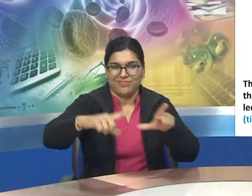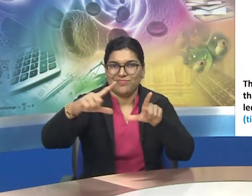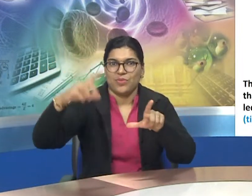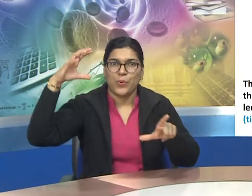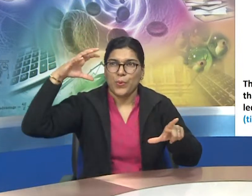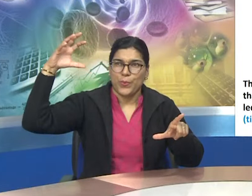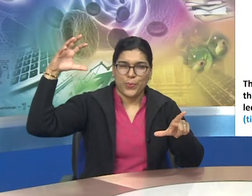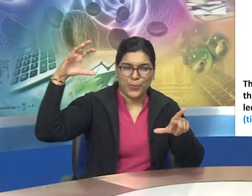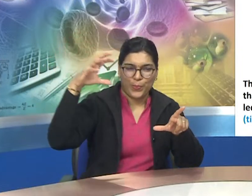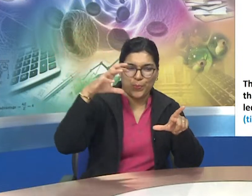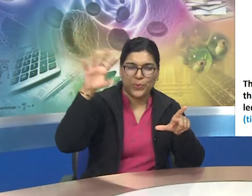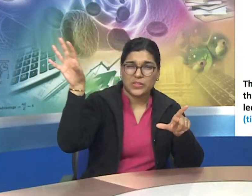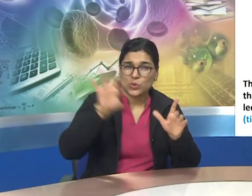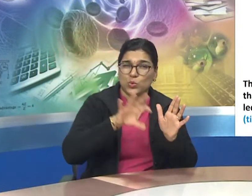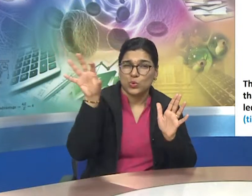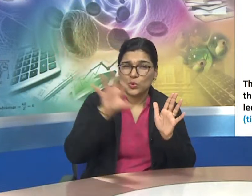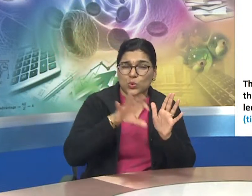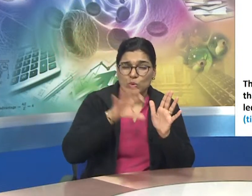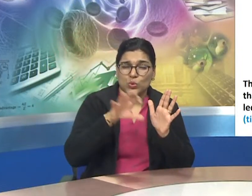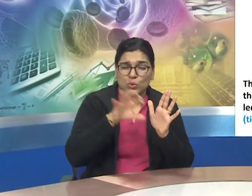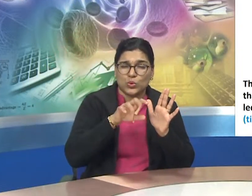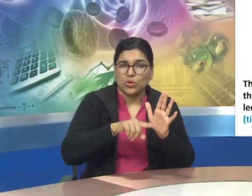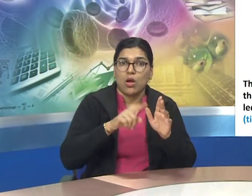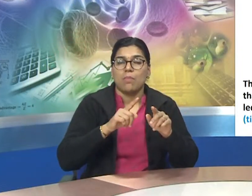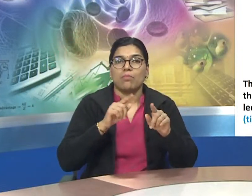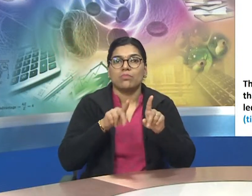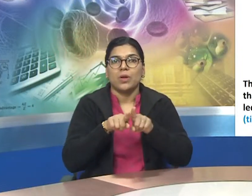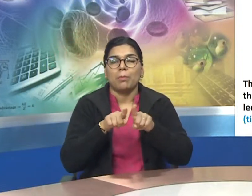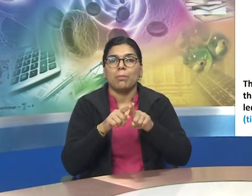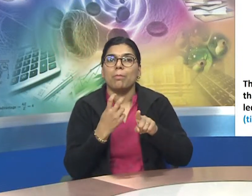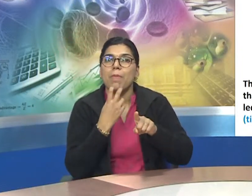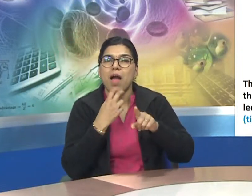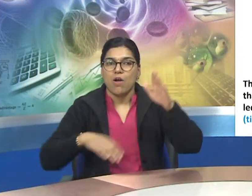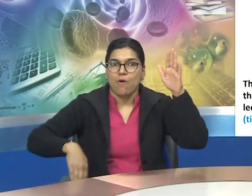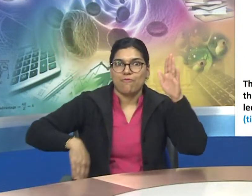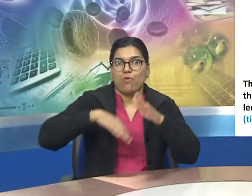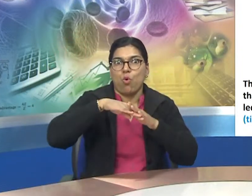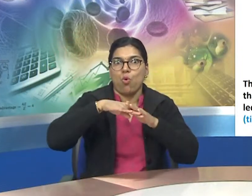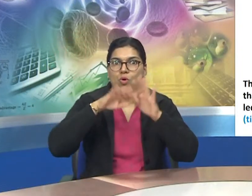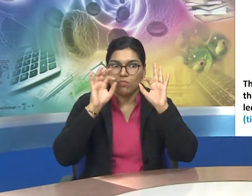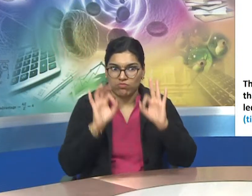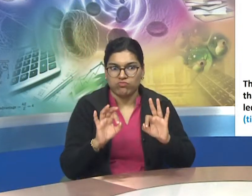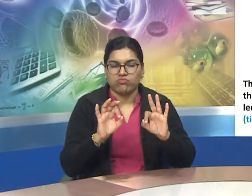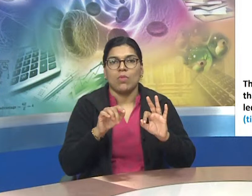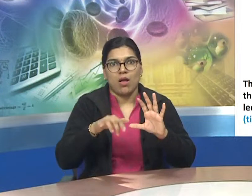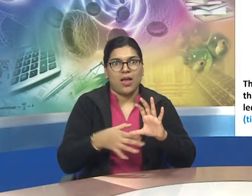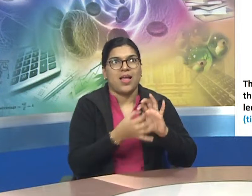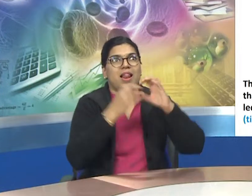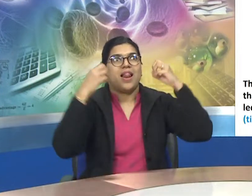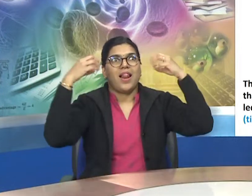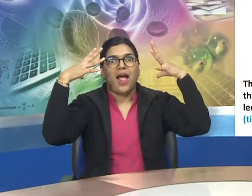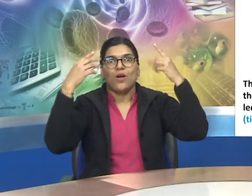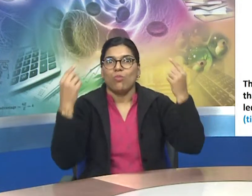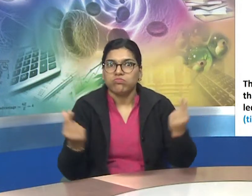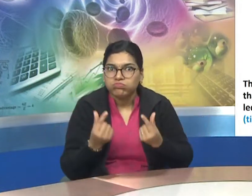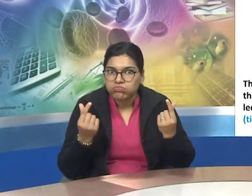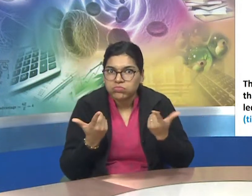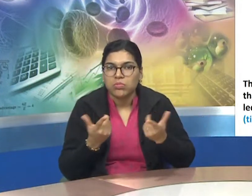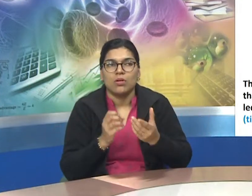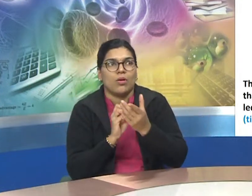just like solar energy. You know, in solar energy we receive the sun rays from the sun